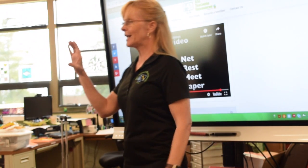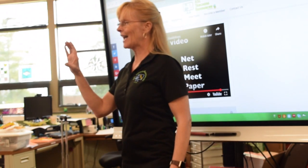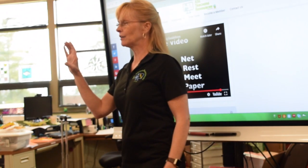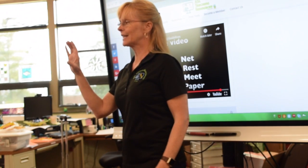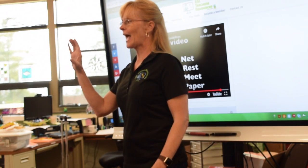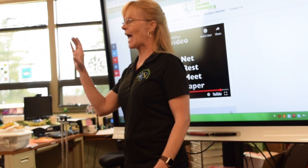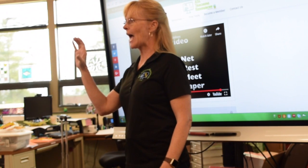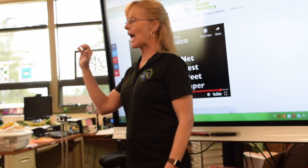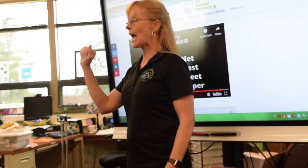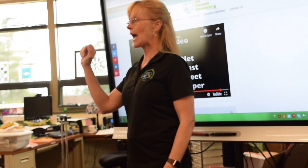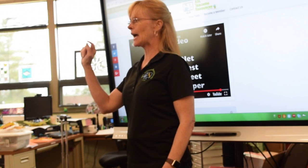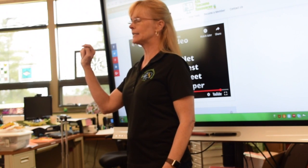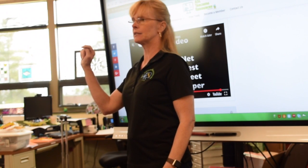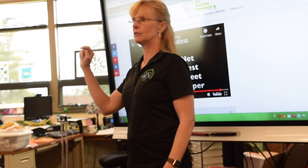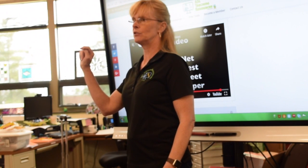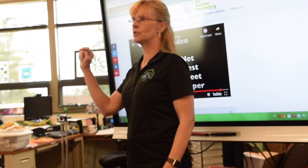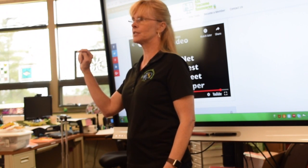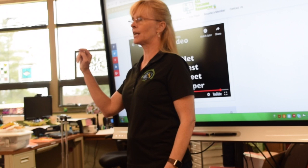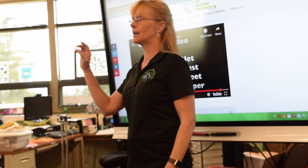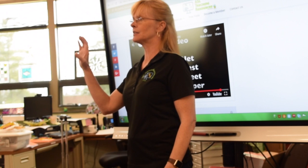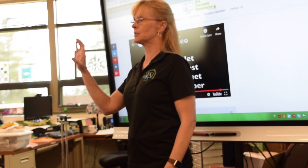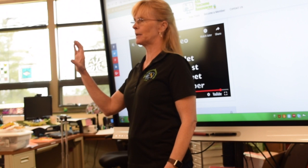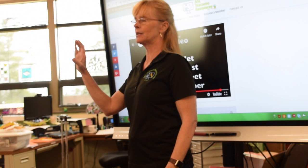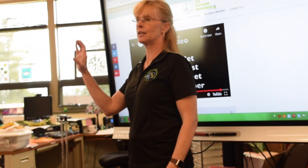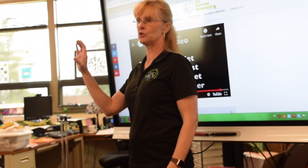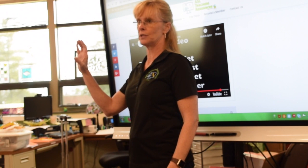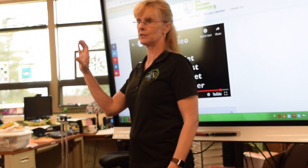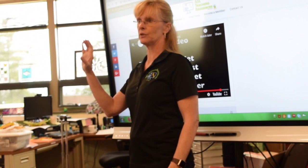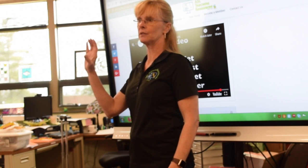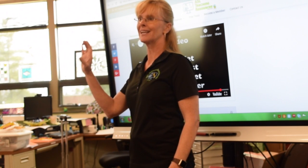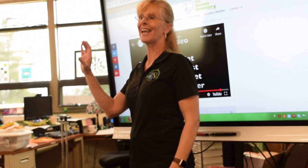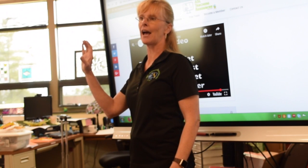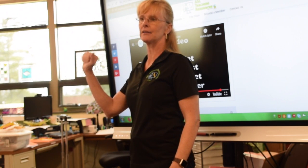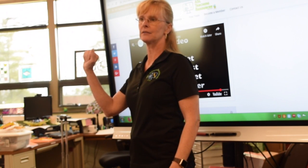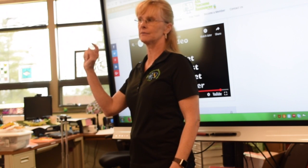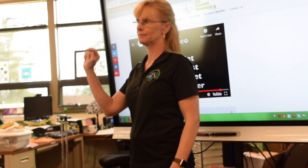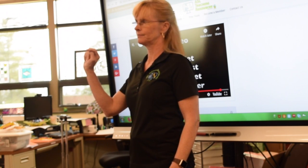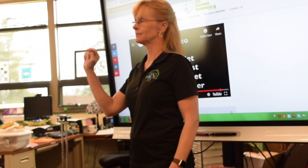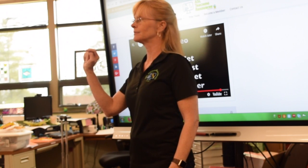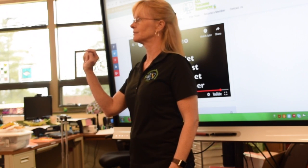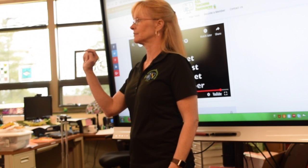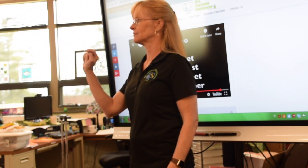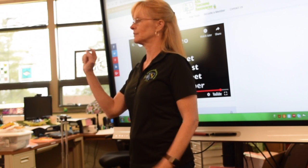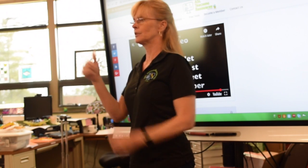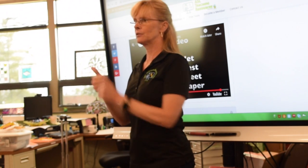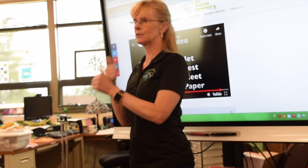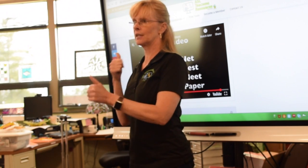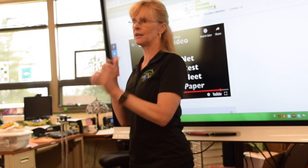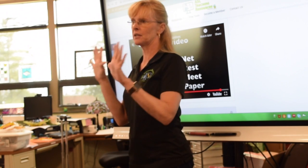down. Cat. You just say it and spell it as you get to it. Cat. Delay, that's fine.